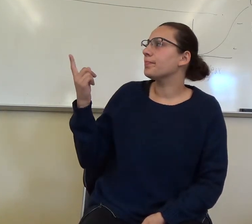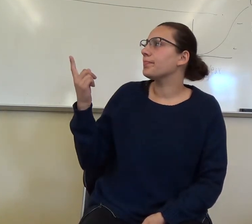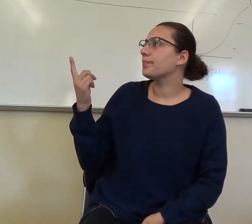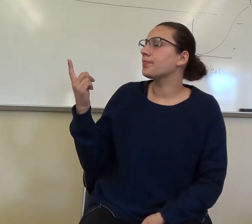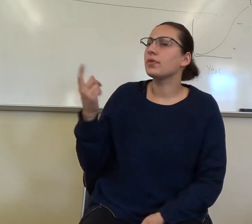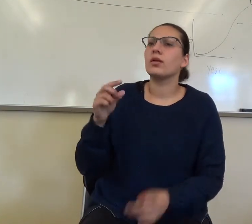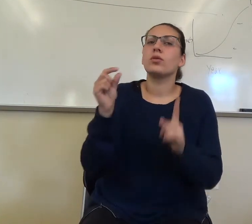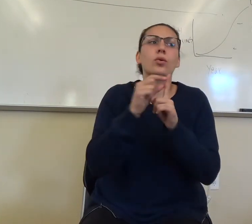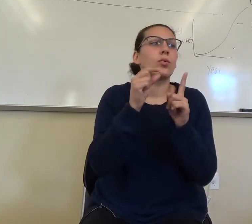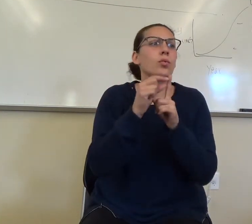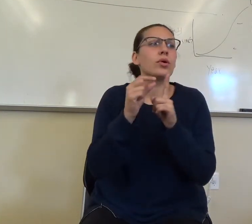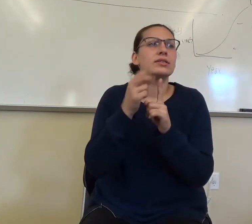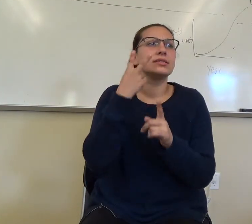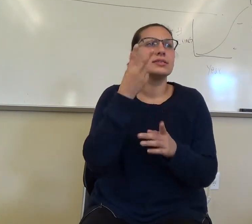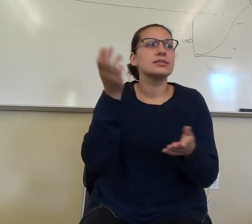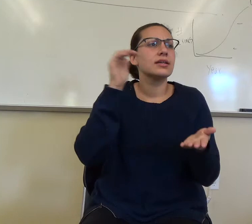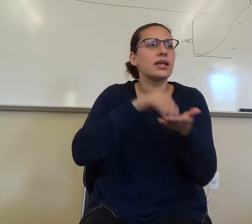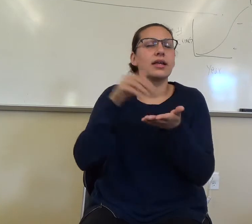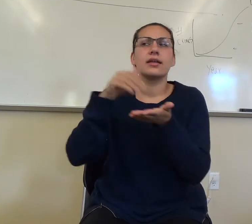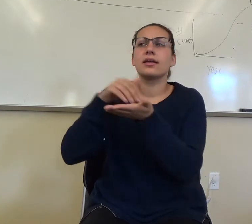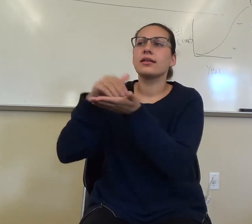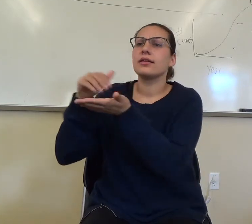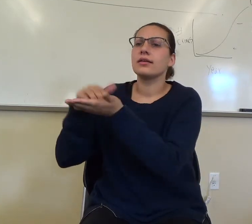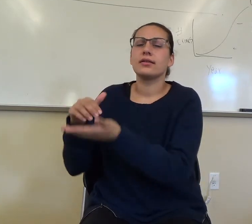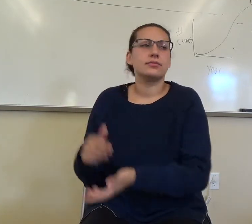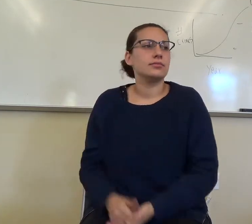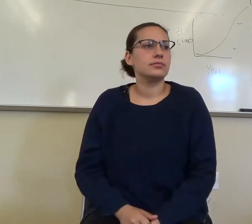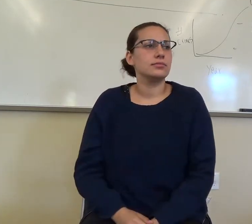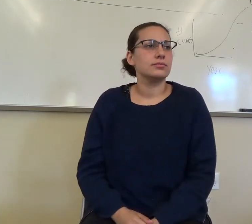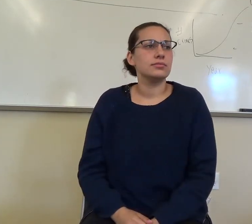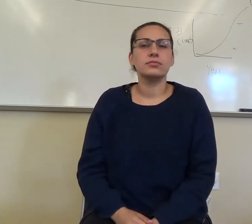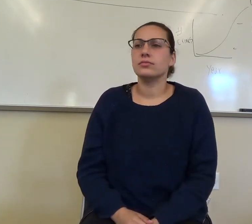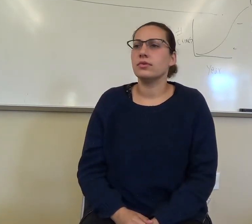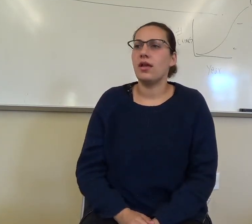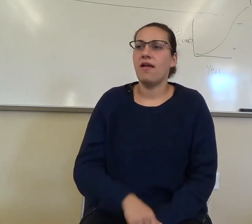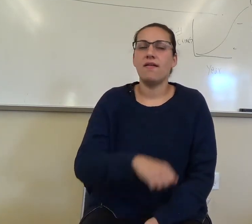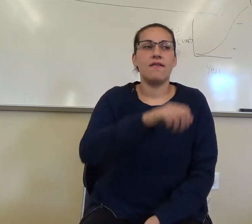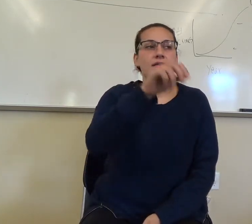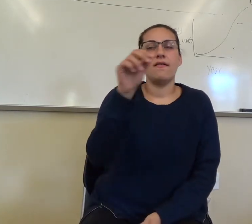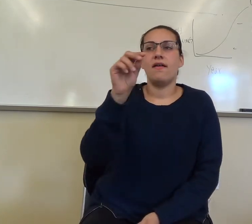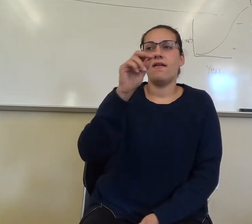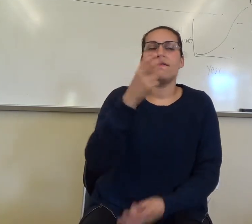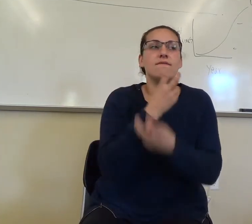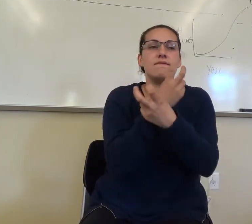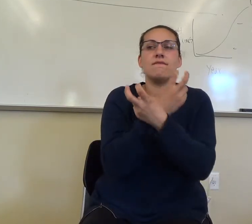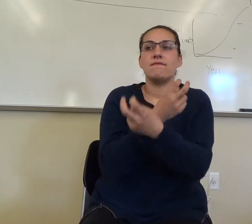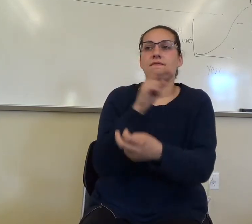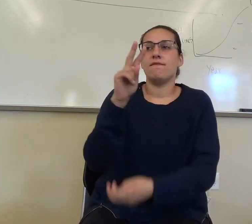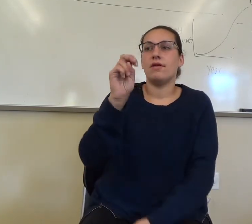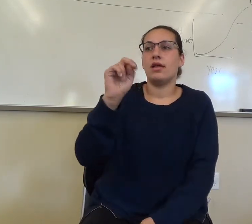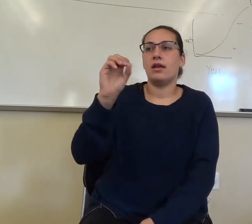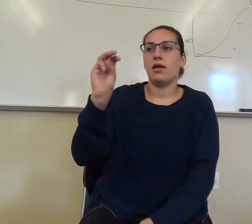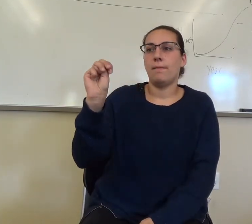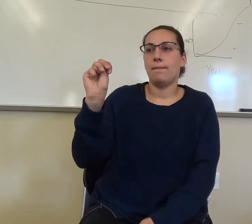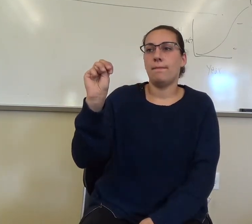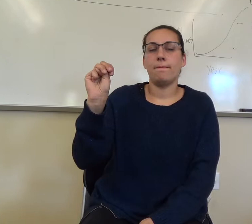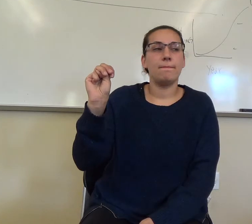repeated or referred to throughout here? Venom. Venom. Yeah, snake venom.